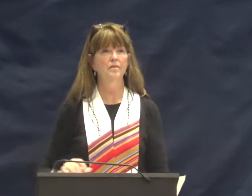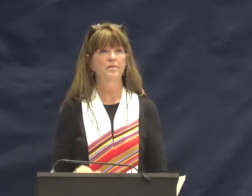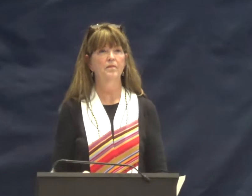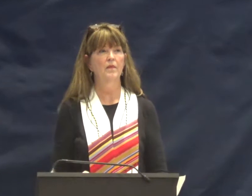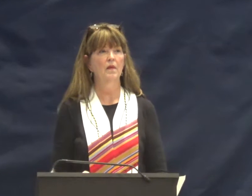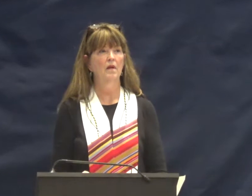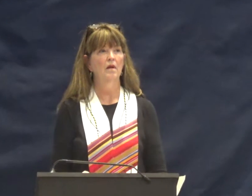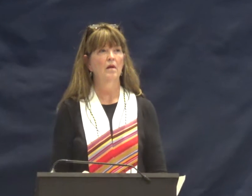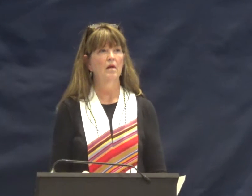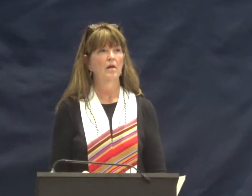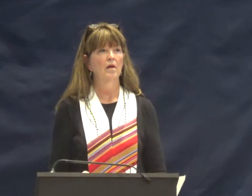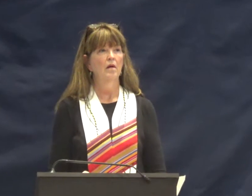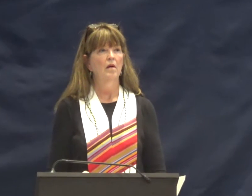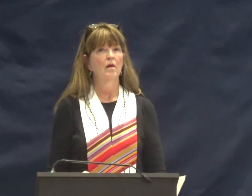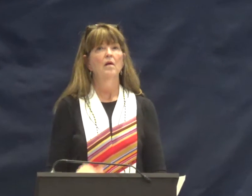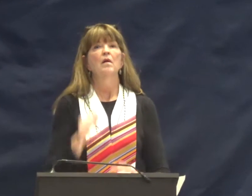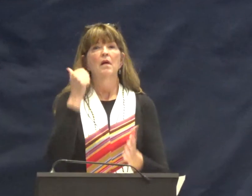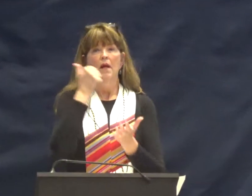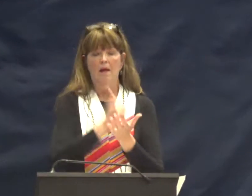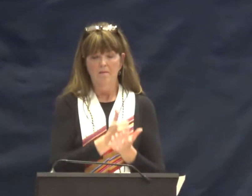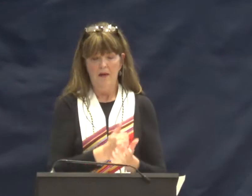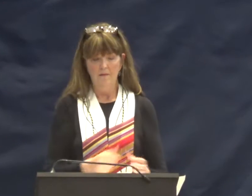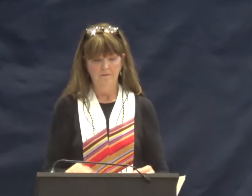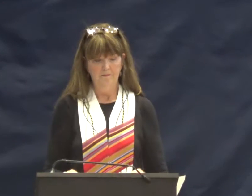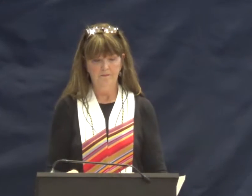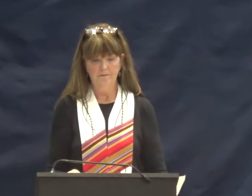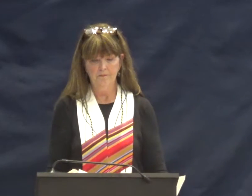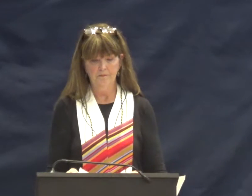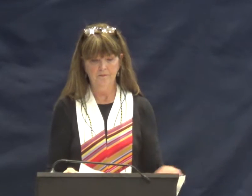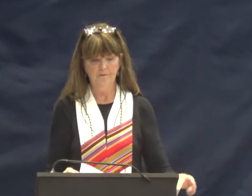Lord. Thanks be to God. Amen.